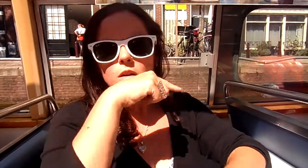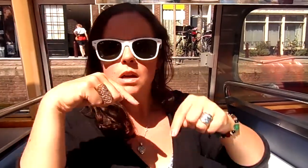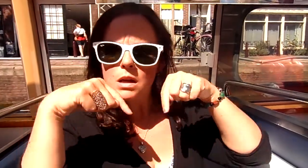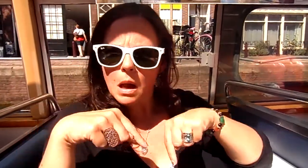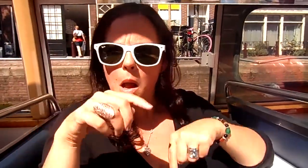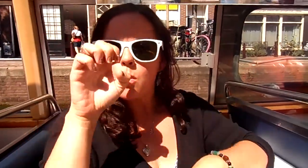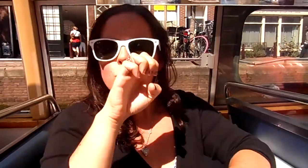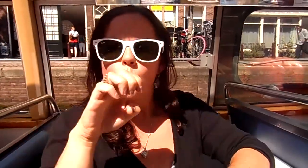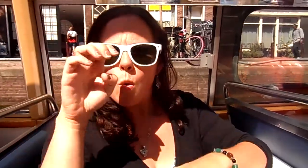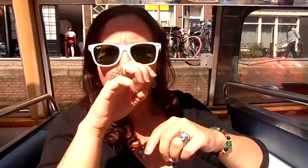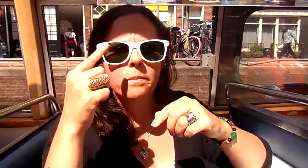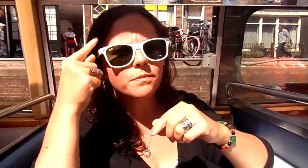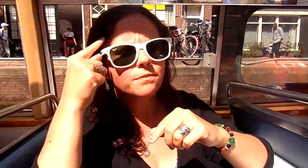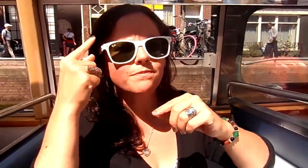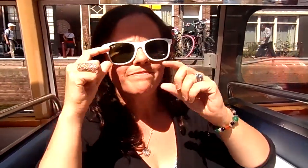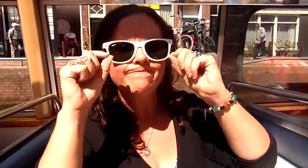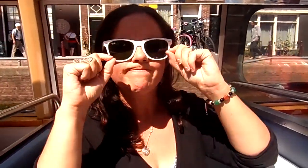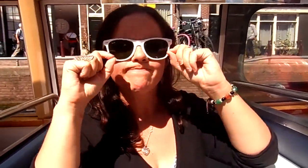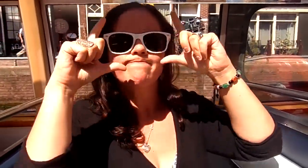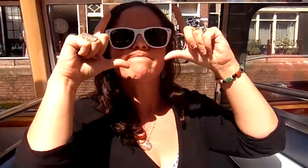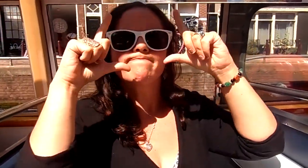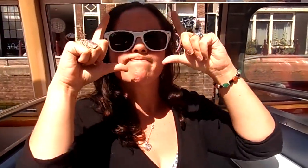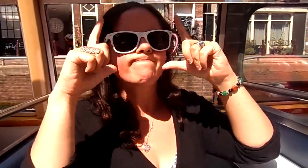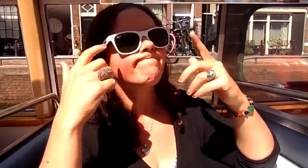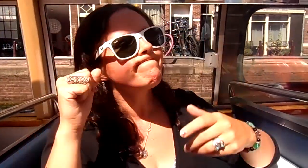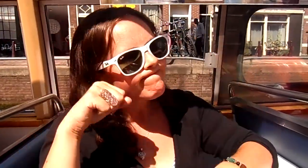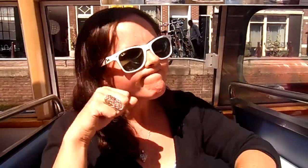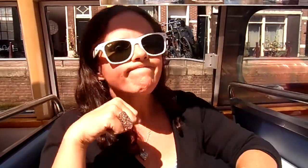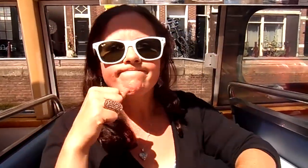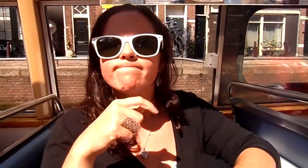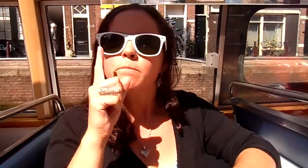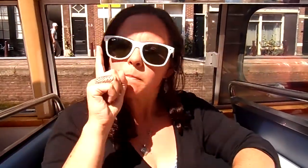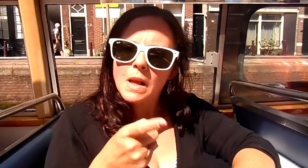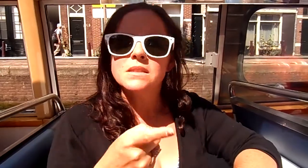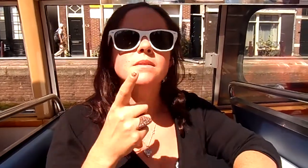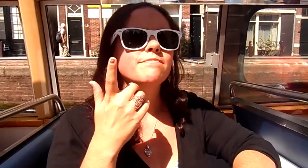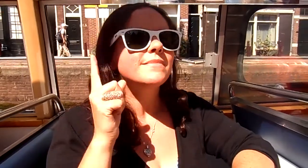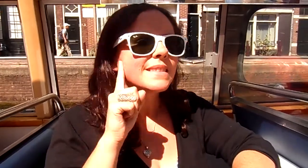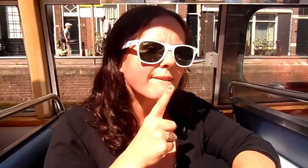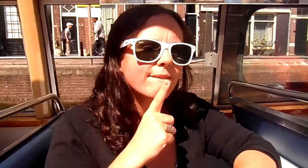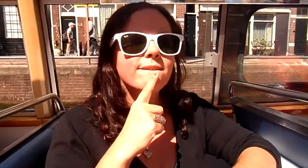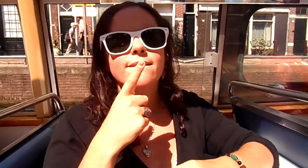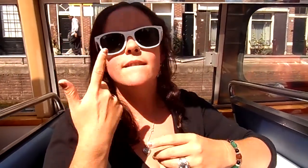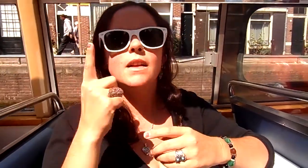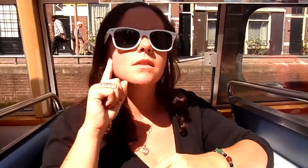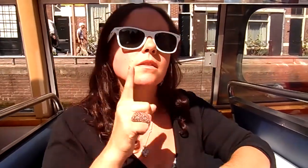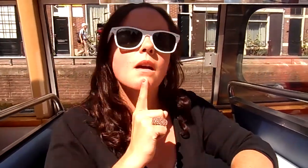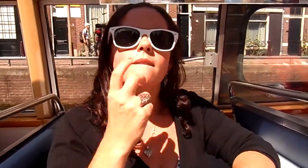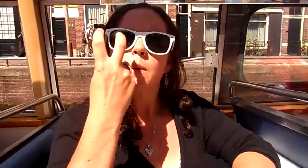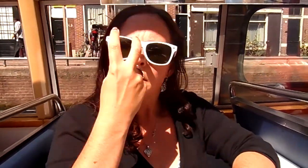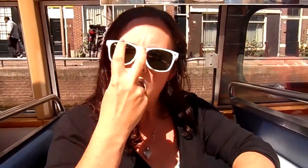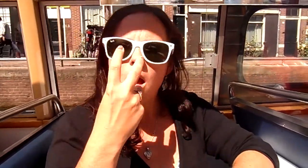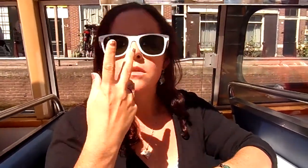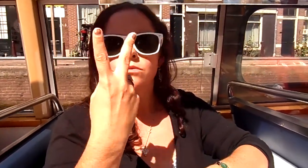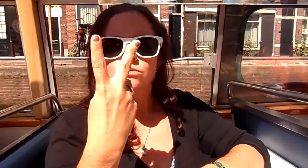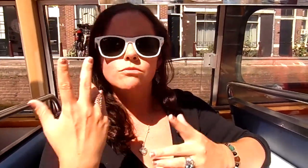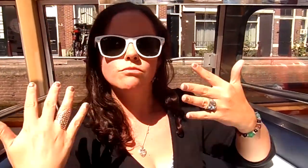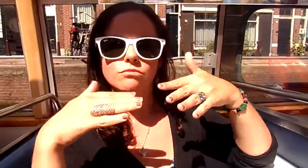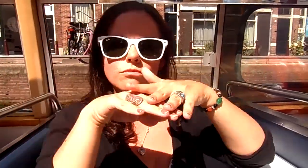We varen nu in de Brouwersgracht, waar in vroegere tijden de bierbrouwerijen gevestigd waren. We varen door de Brouwersgracht, waar